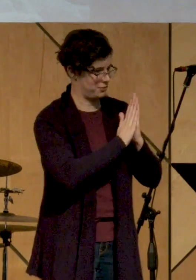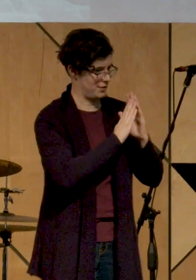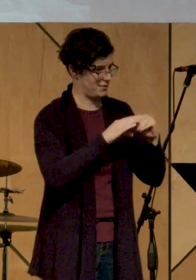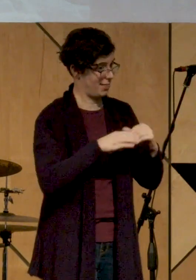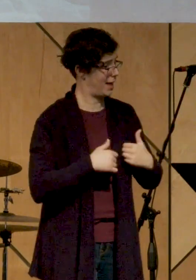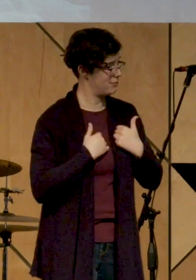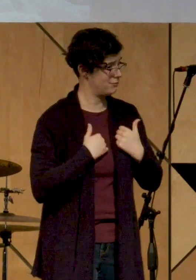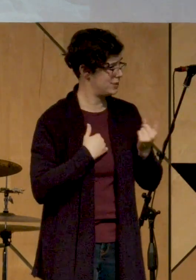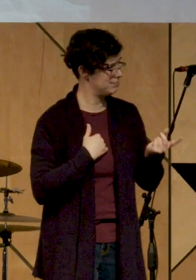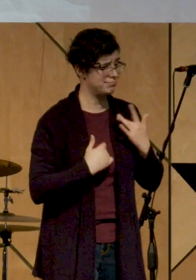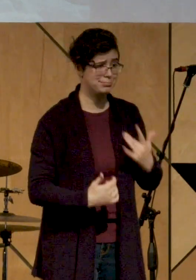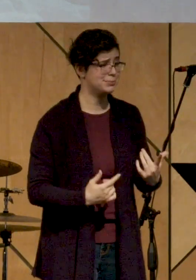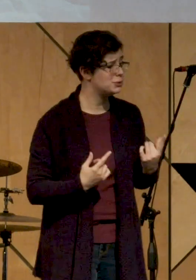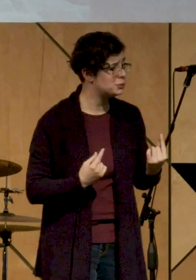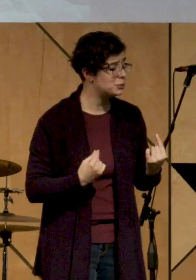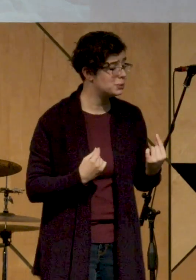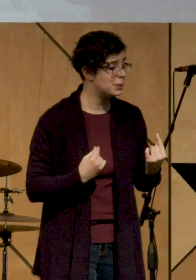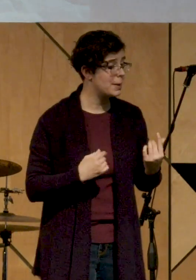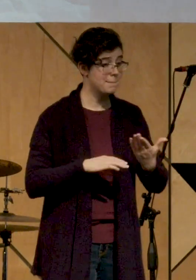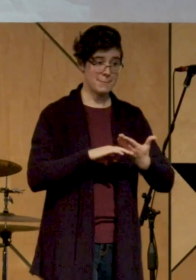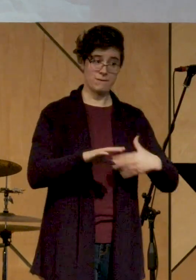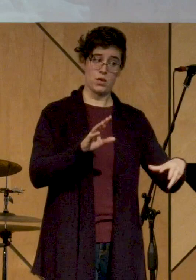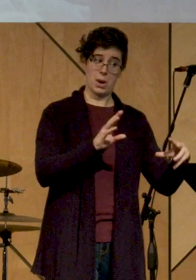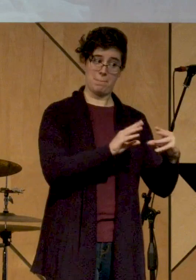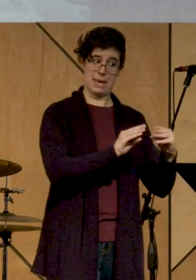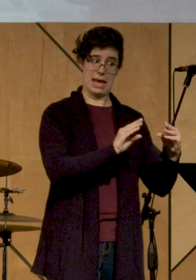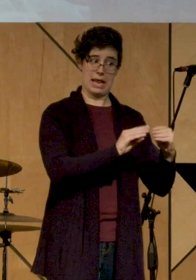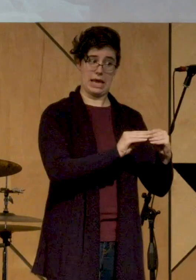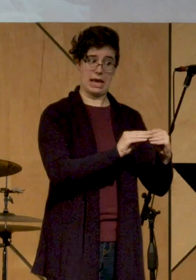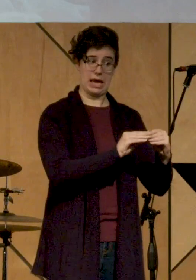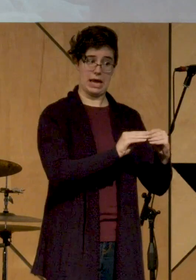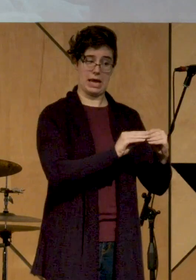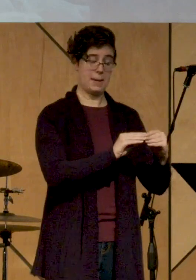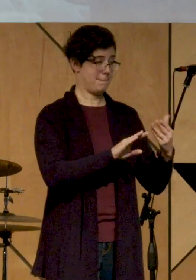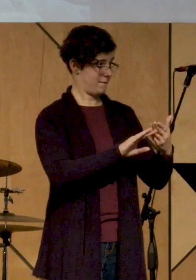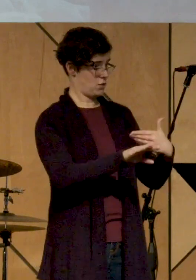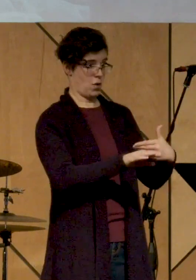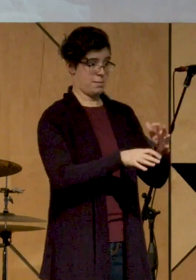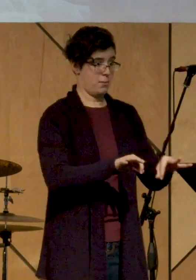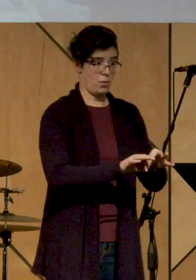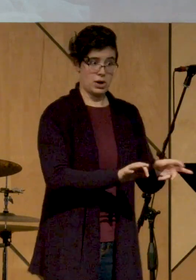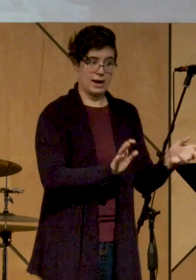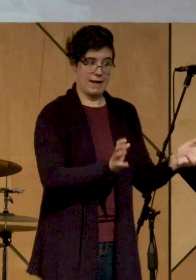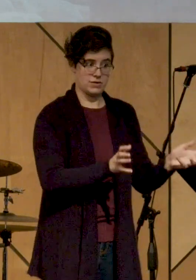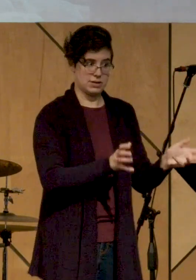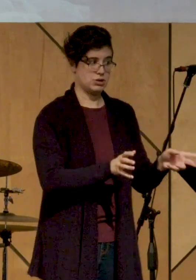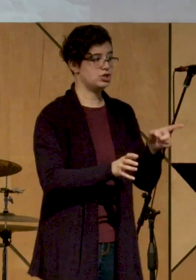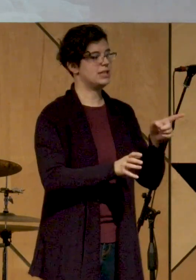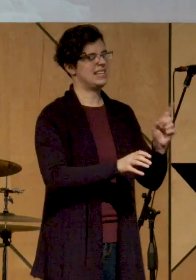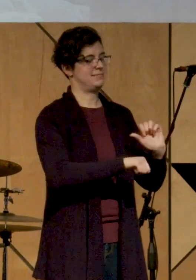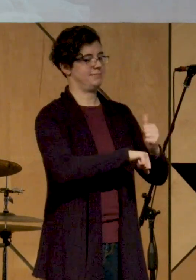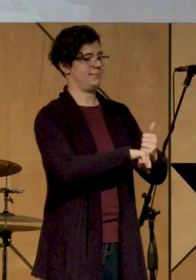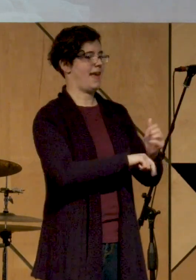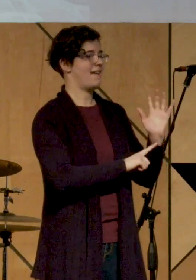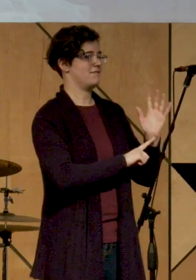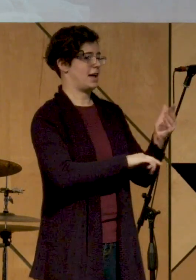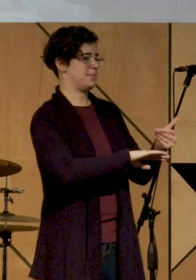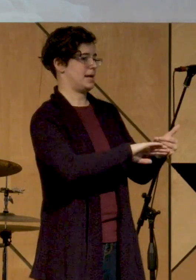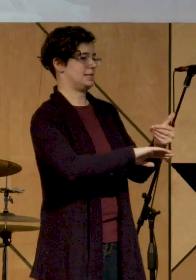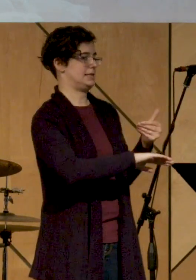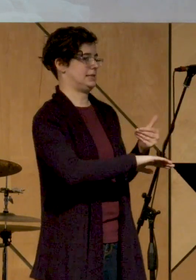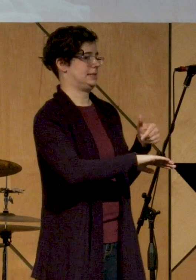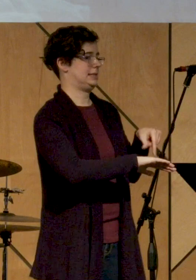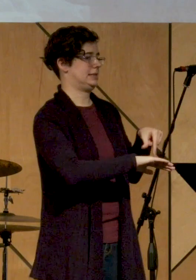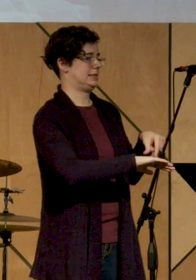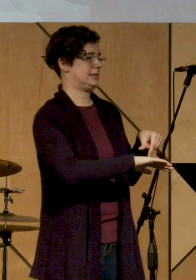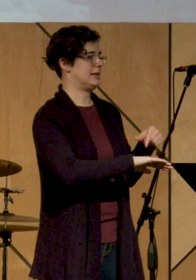does. Before every meeting that he has, every conversation that comes up, he builds in like a 5-minute buffer